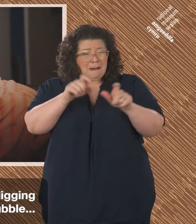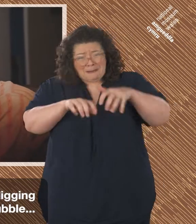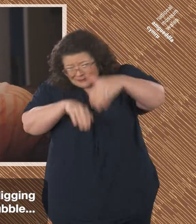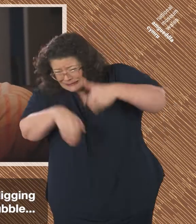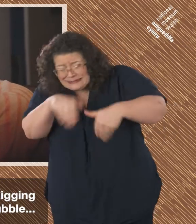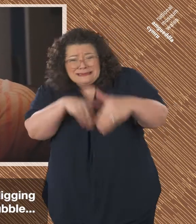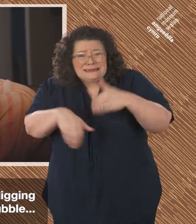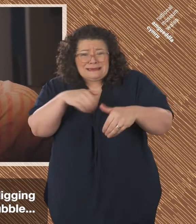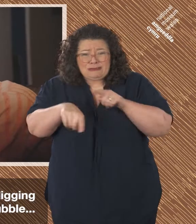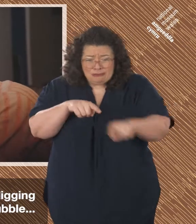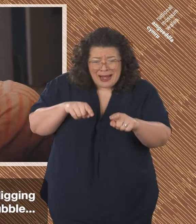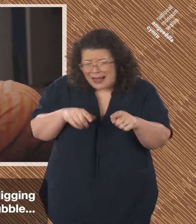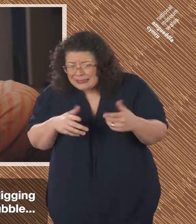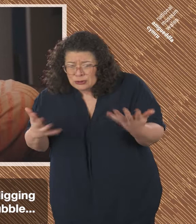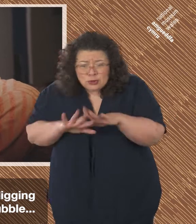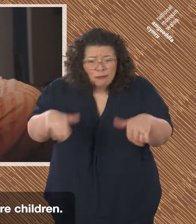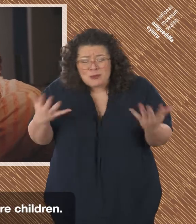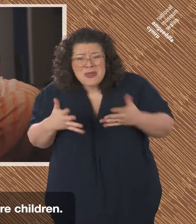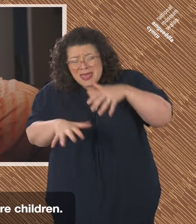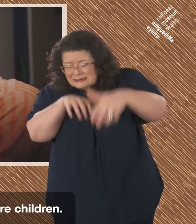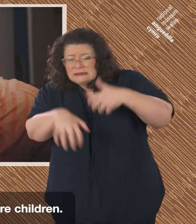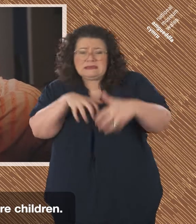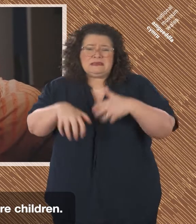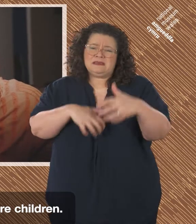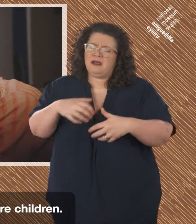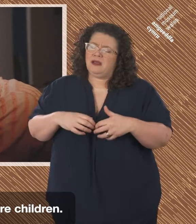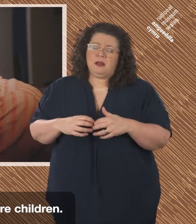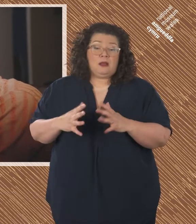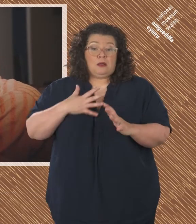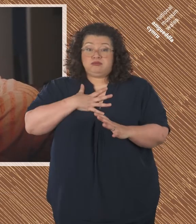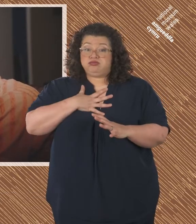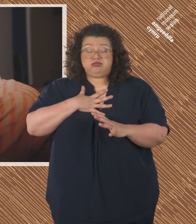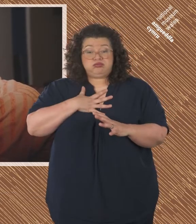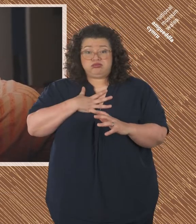and people digging through the rubble to try and find more children.